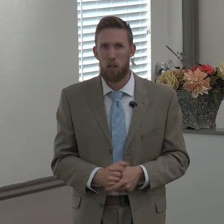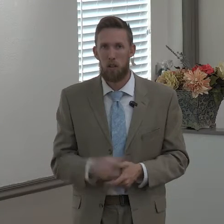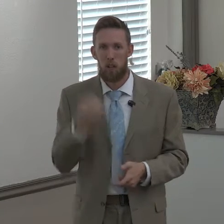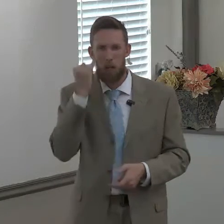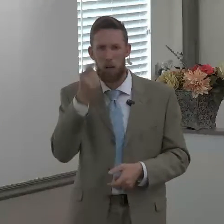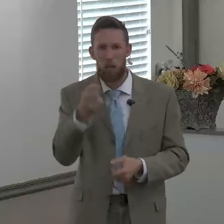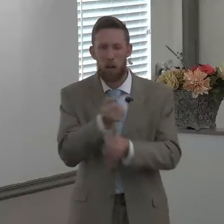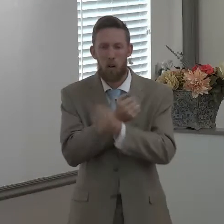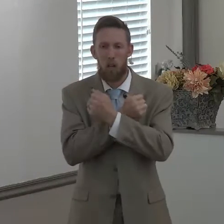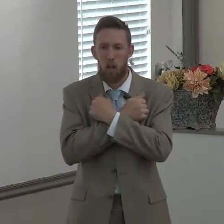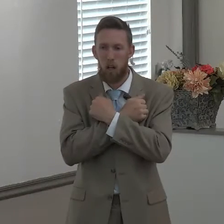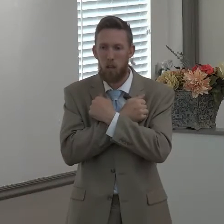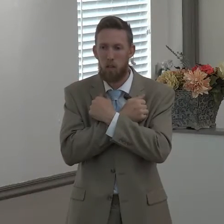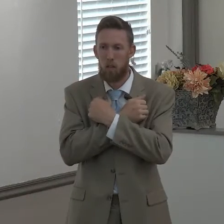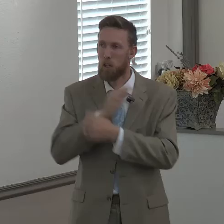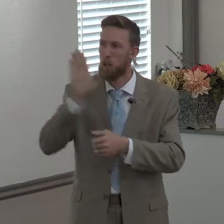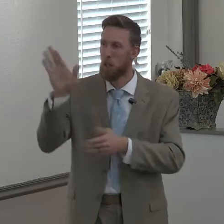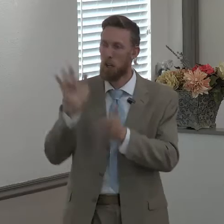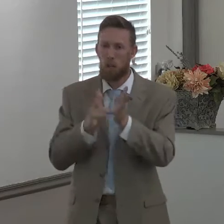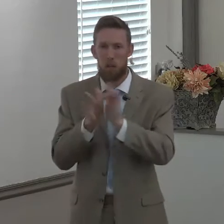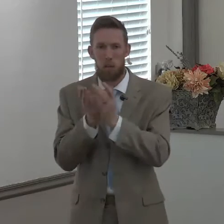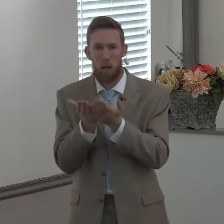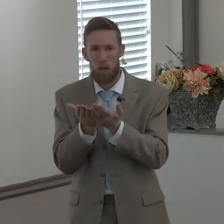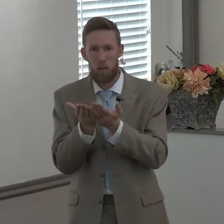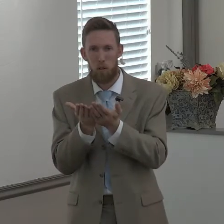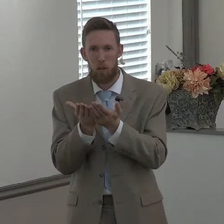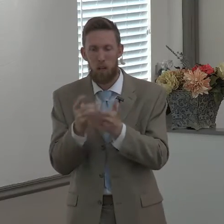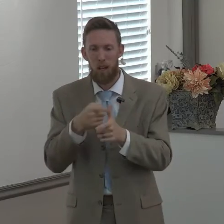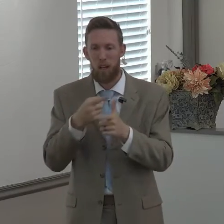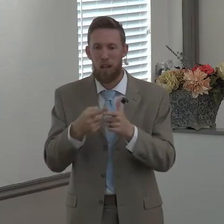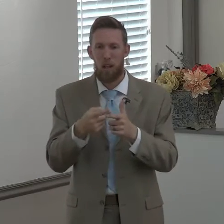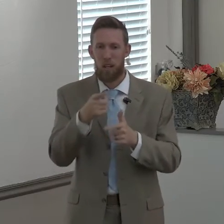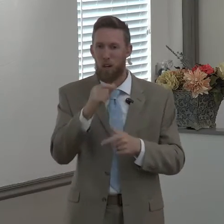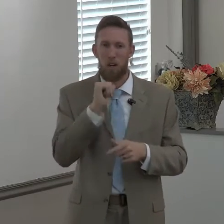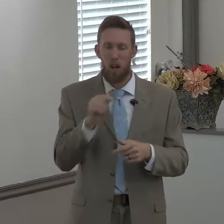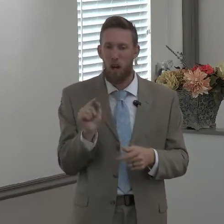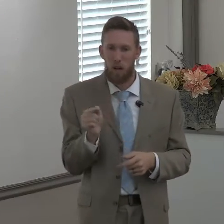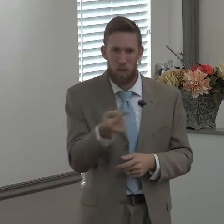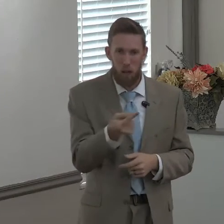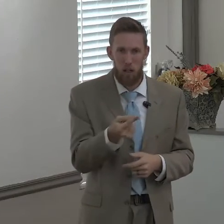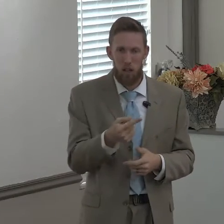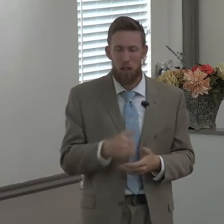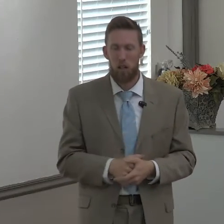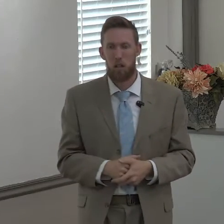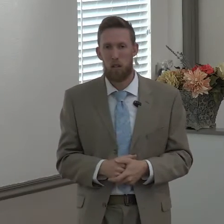If you love this book, then nothing is going to offend you.